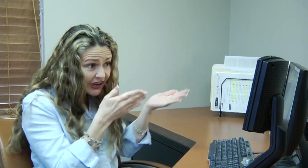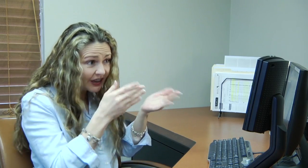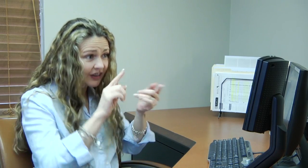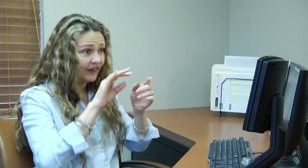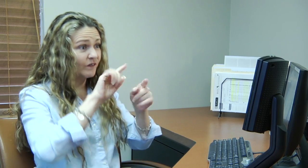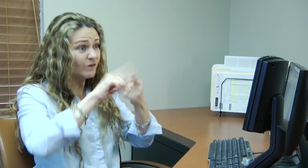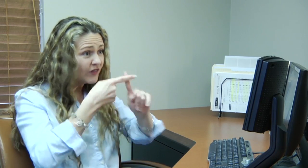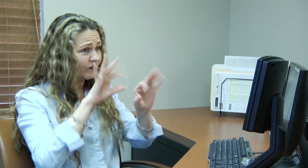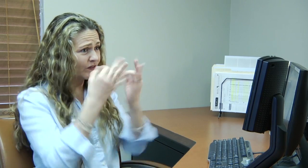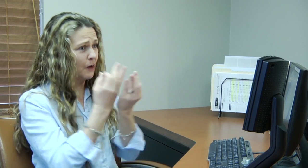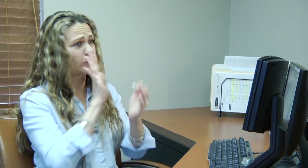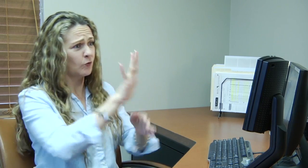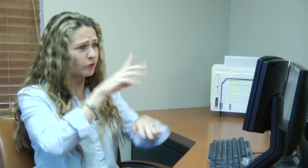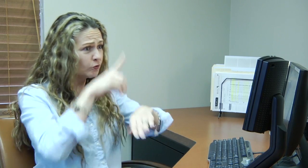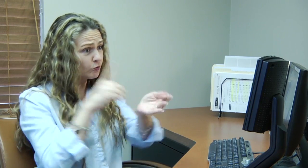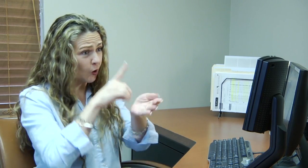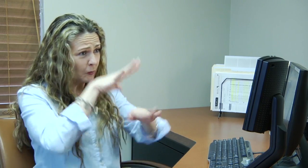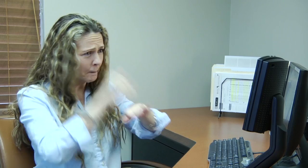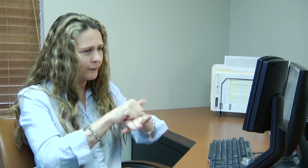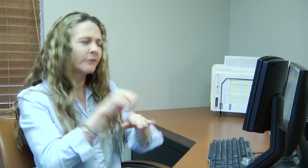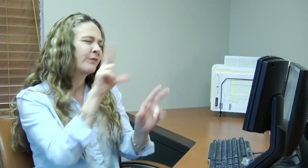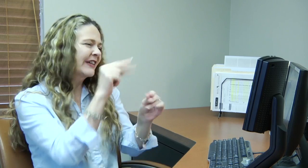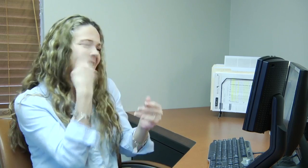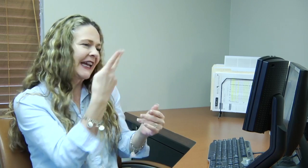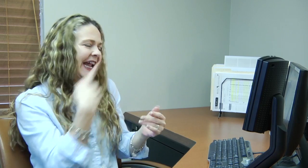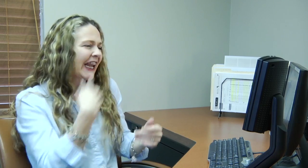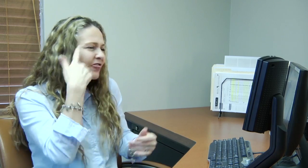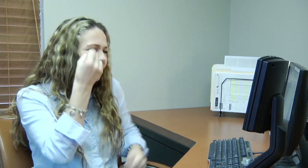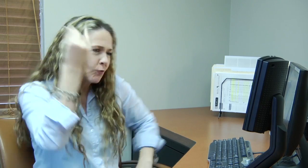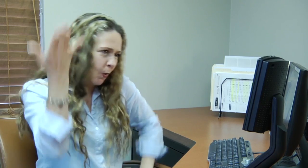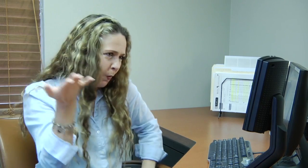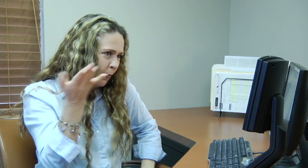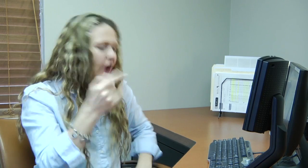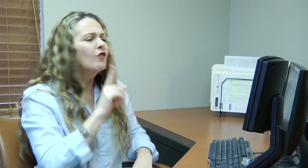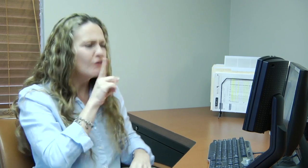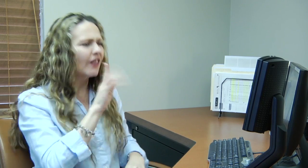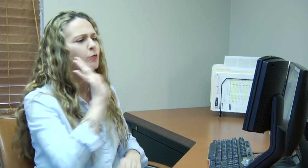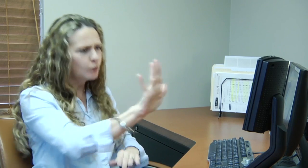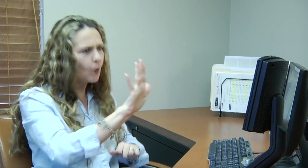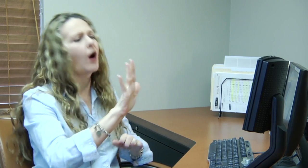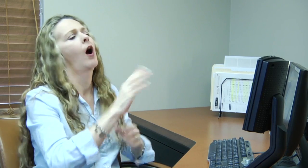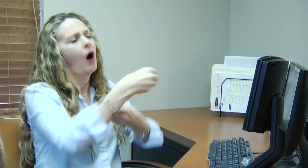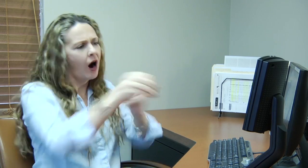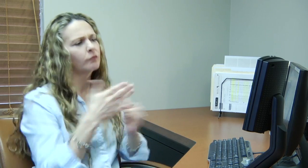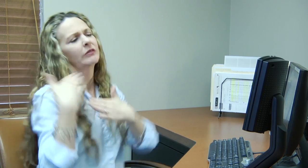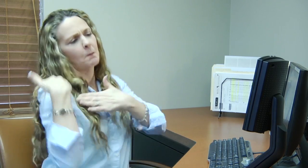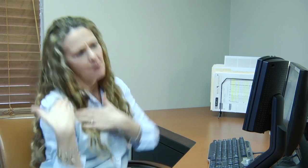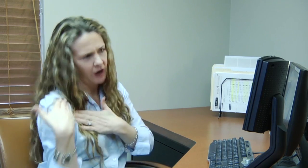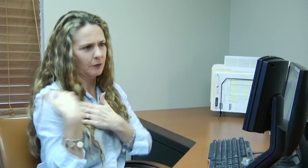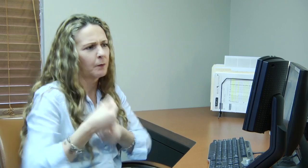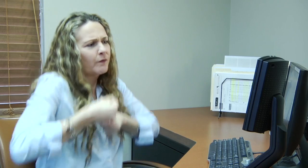No, I do not have a friend or a family member that I can bring. Do you bring your friends or family member to the doctor? That's